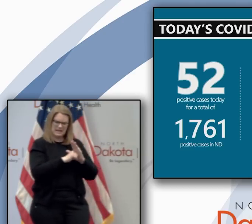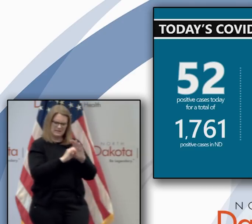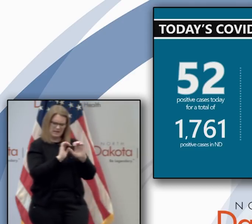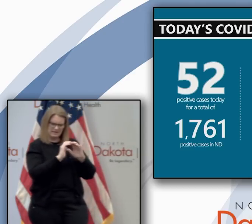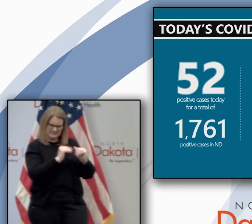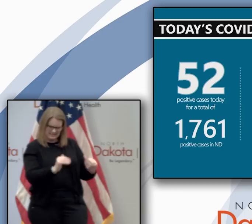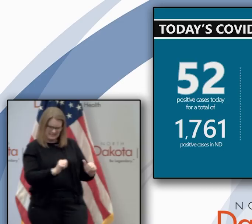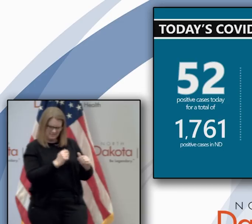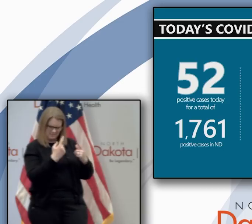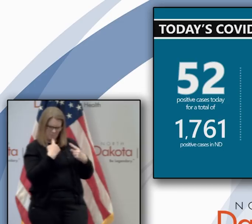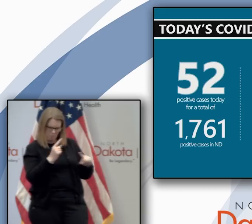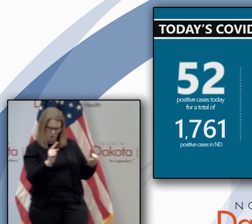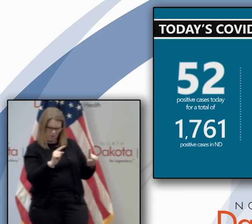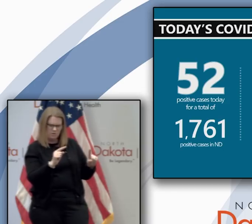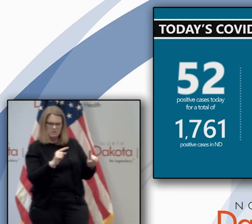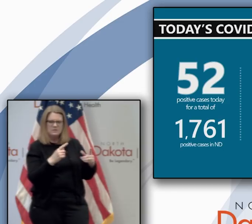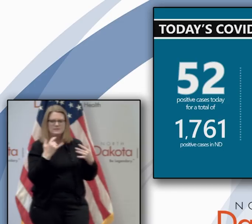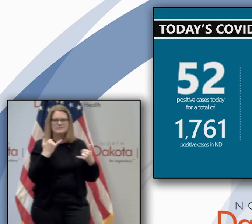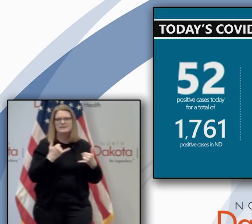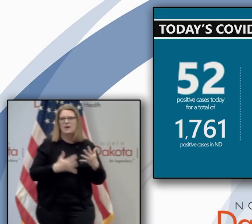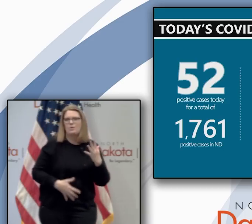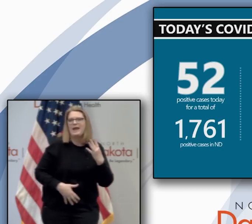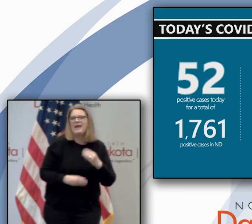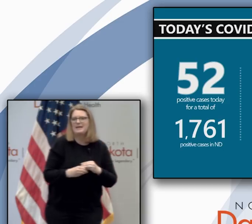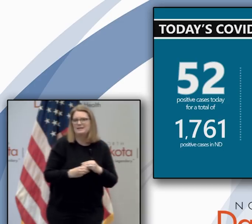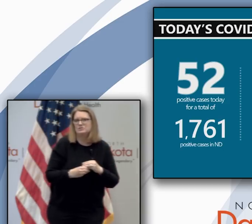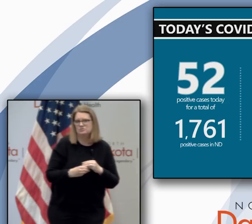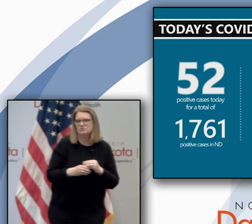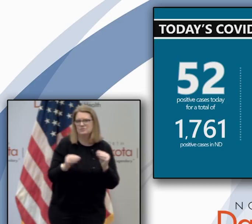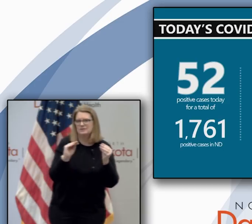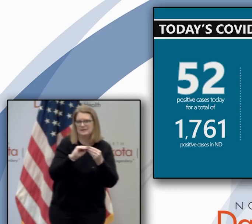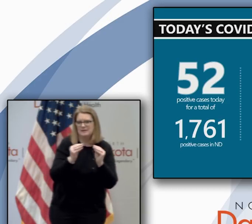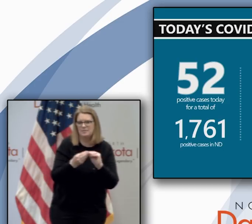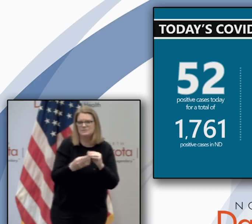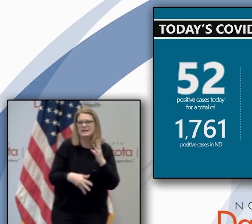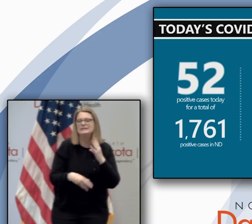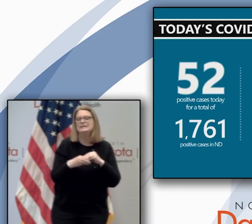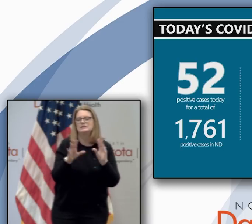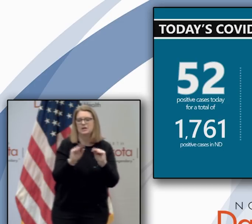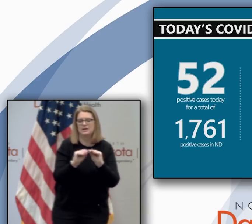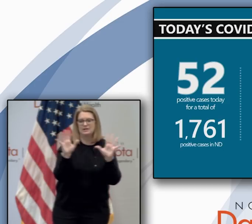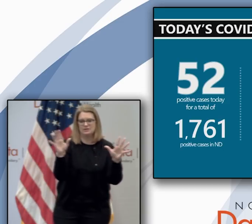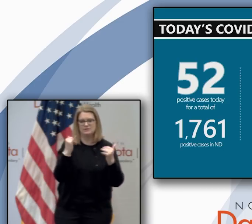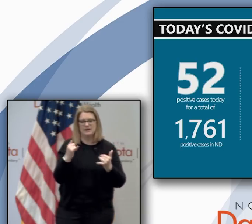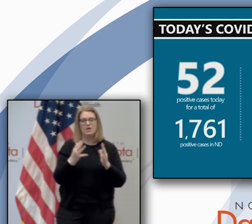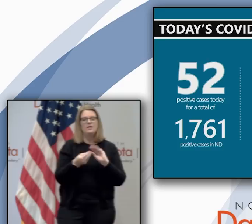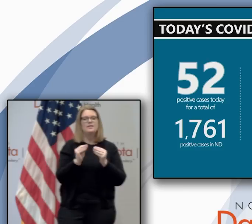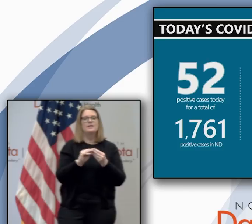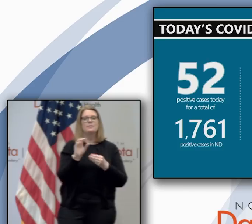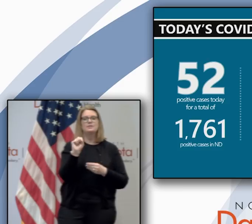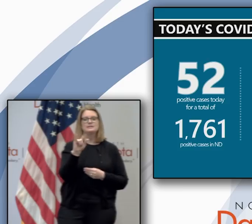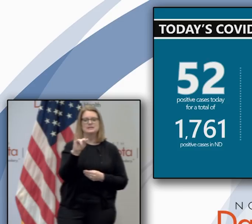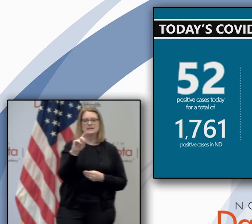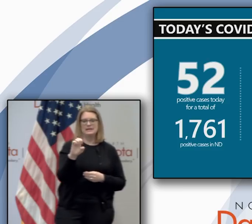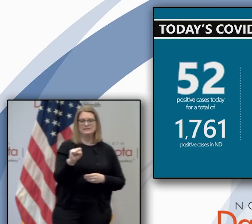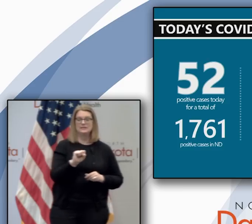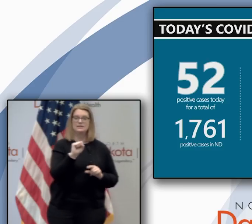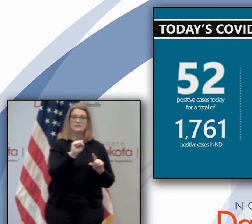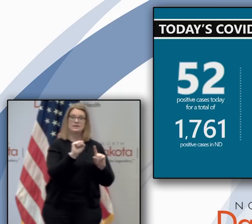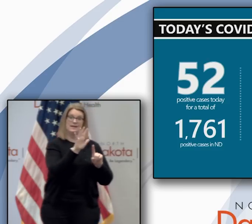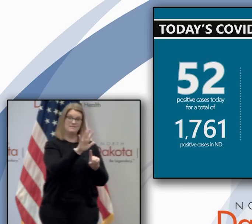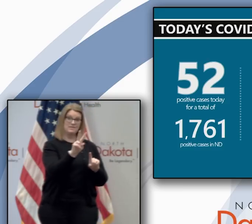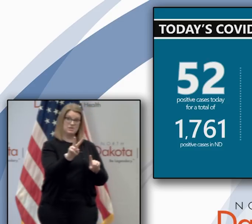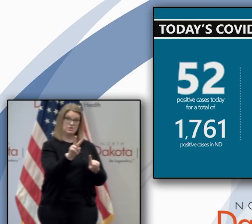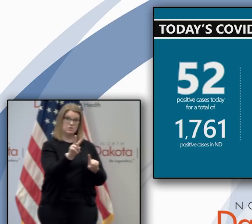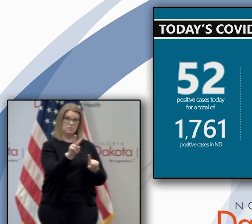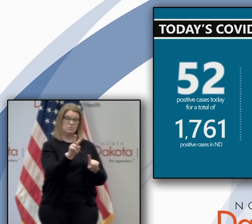And so again, for the public, we're adding more additional level of clarity here today. The numbers on the slides, let's just walk through them. 52, that's the